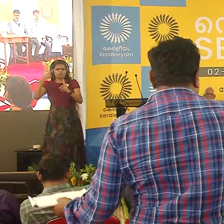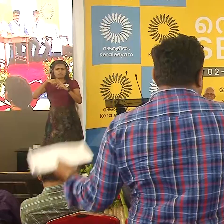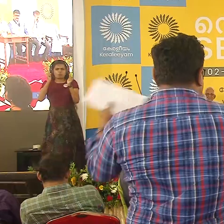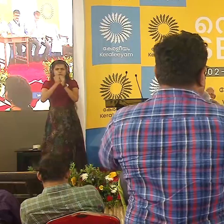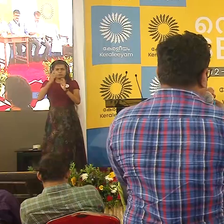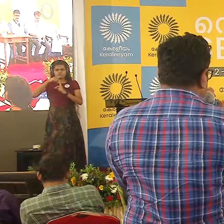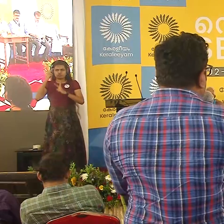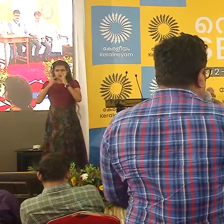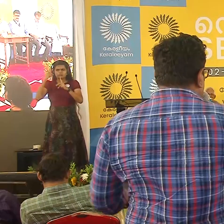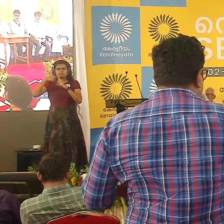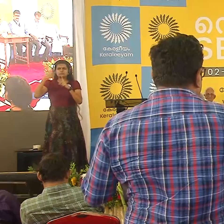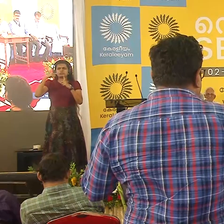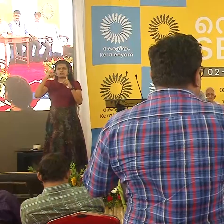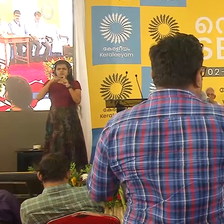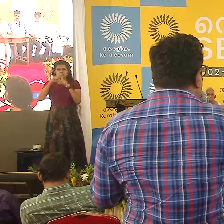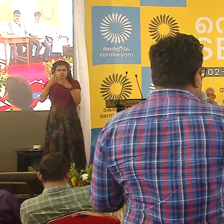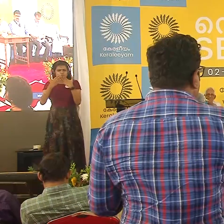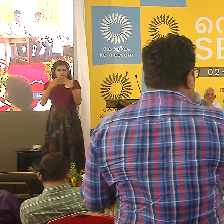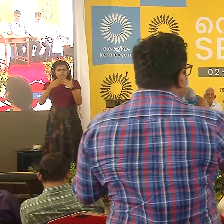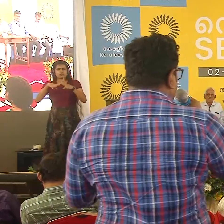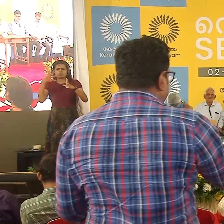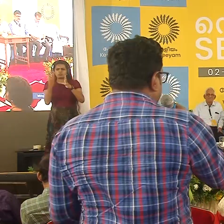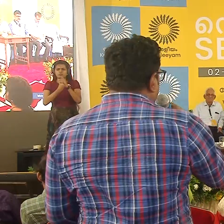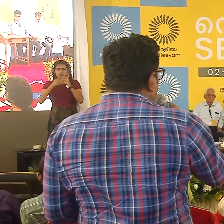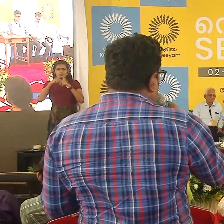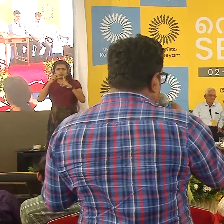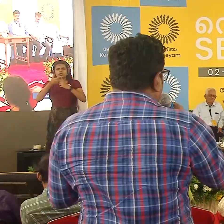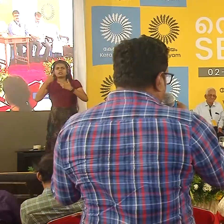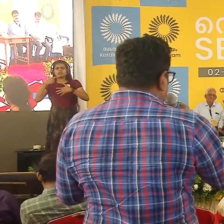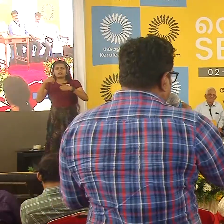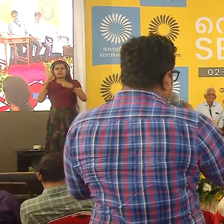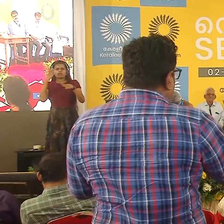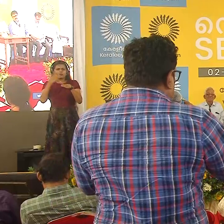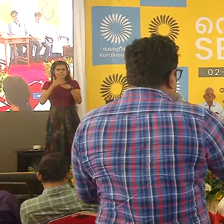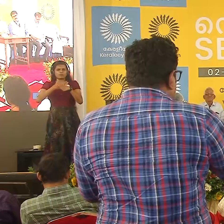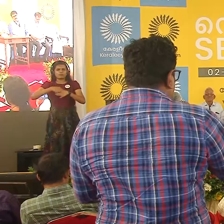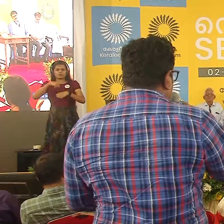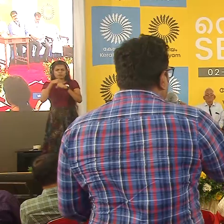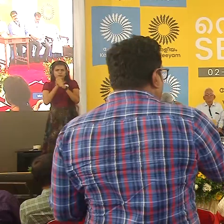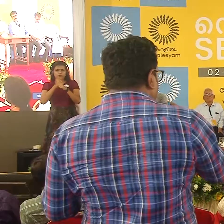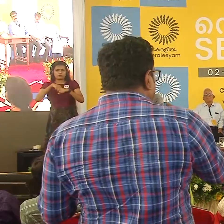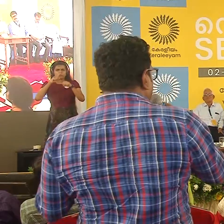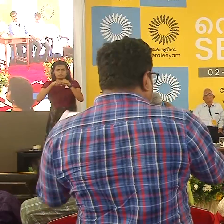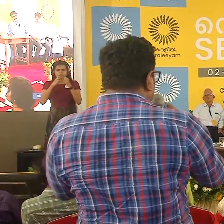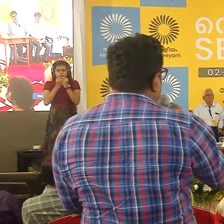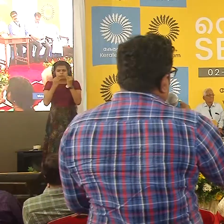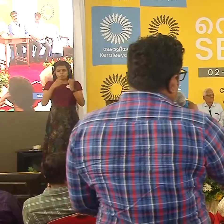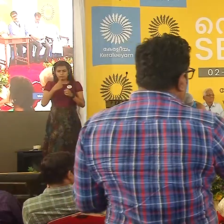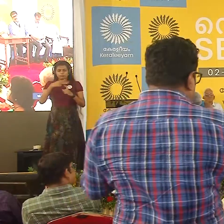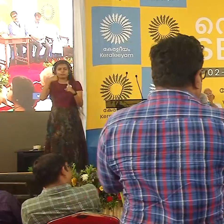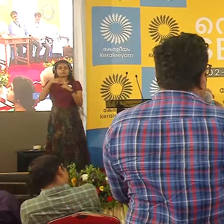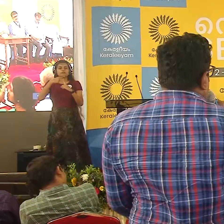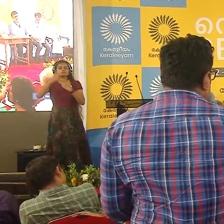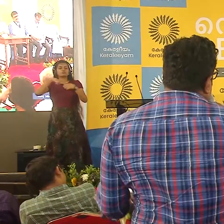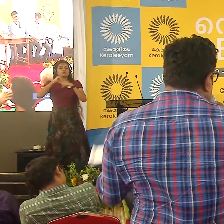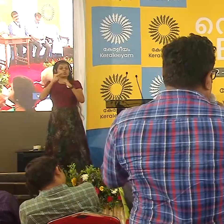with education, so it will bring a lot of employment creation in the domestic economy, and it also boosts the